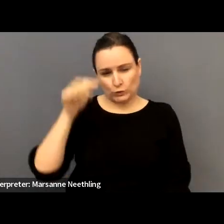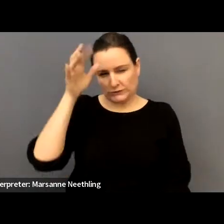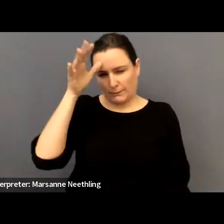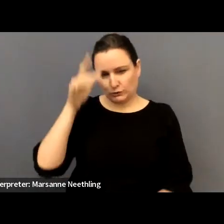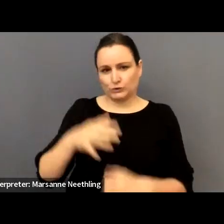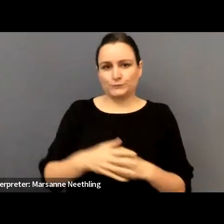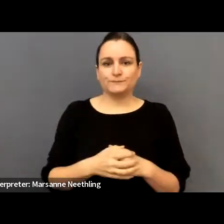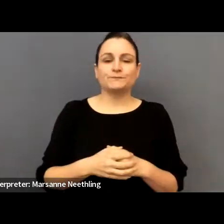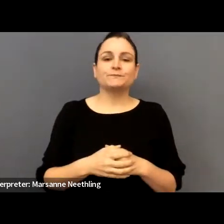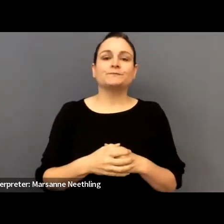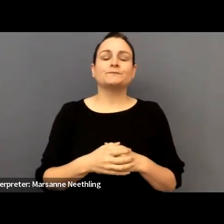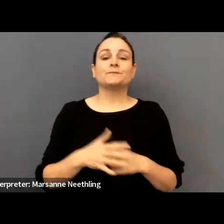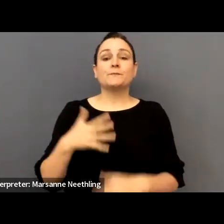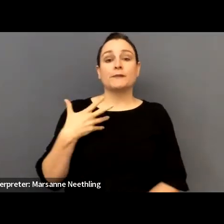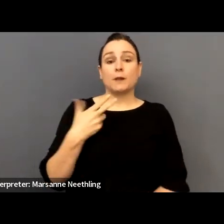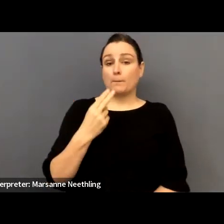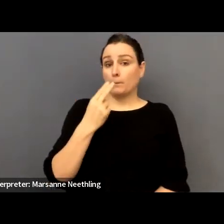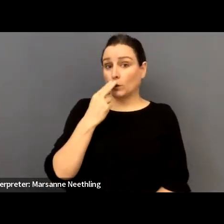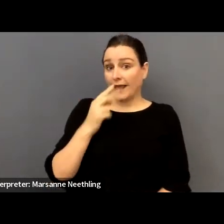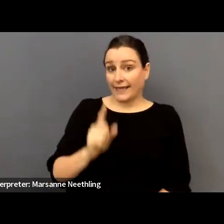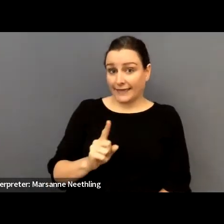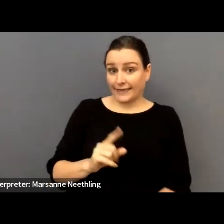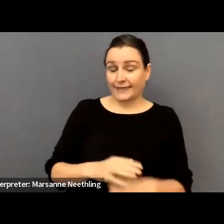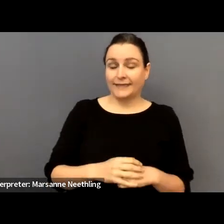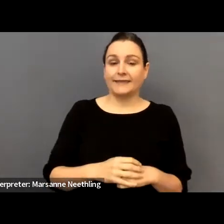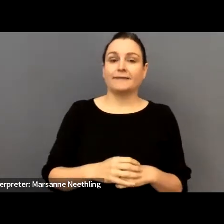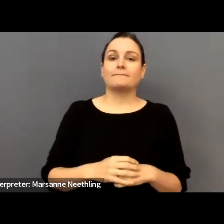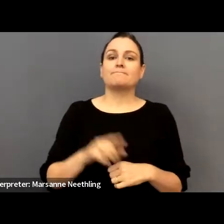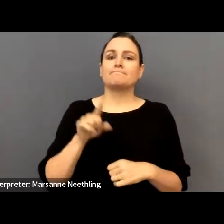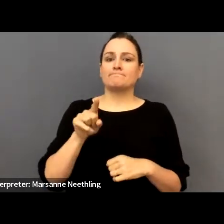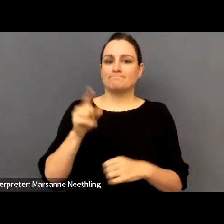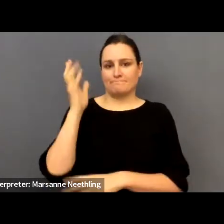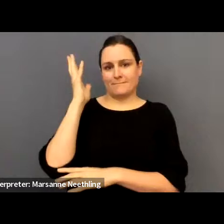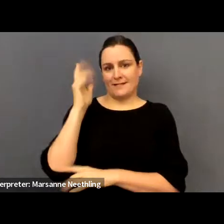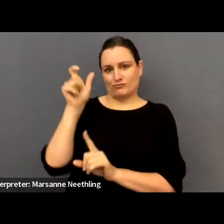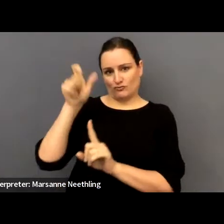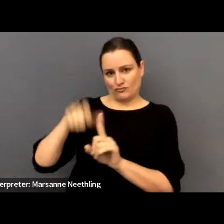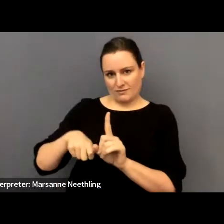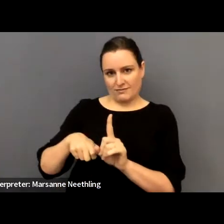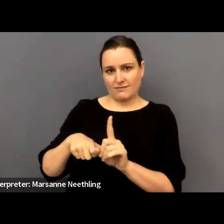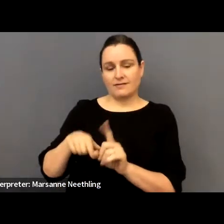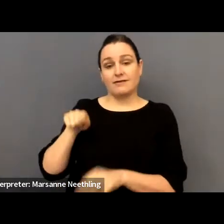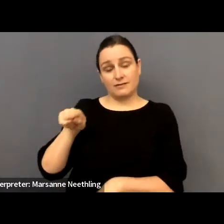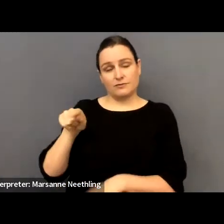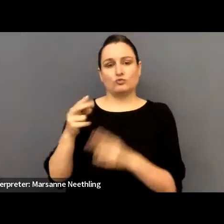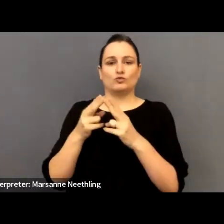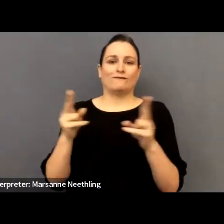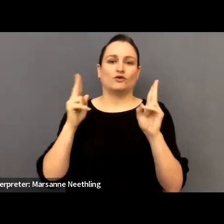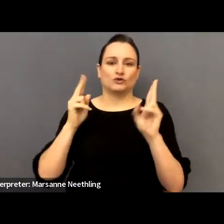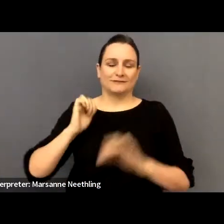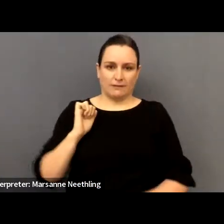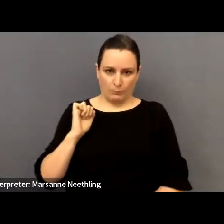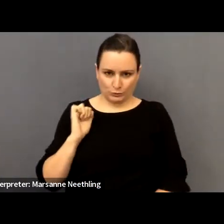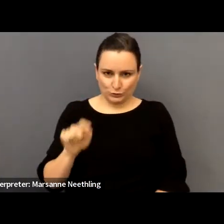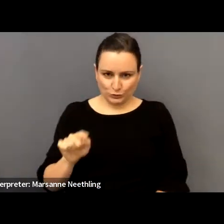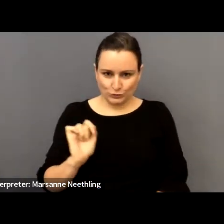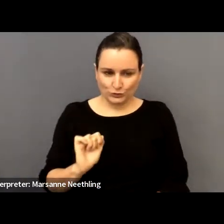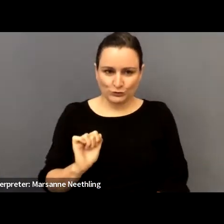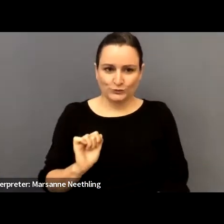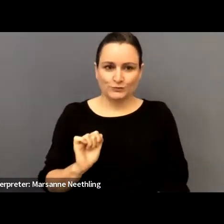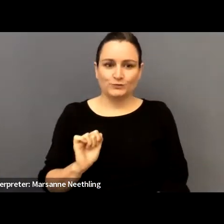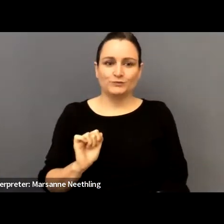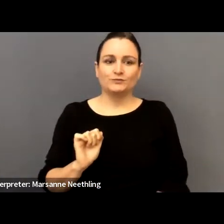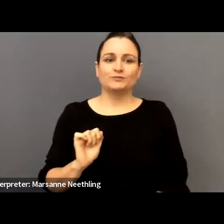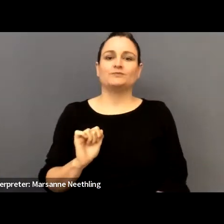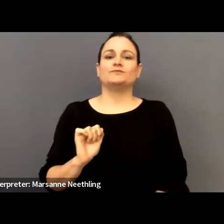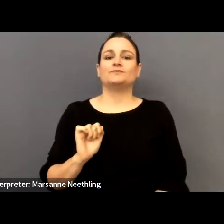Mrs. Modieki Njana, who's a lecturer at the University of Stellenbosch,